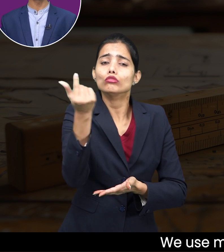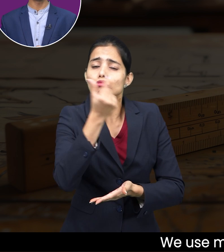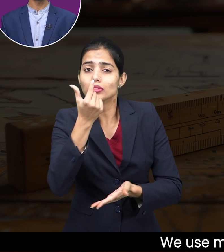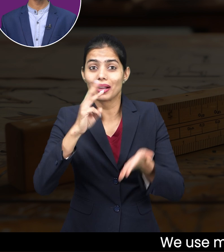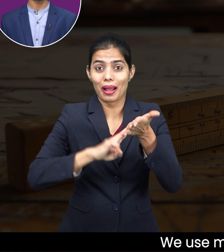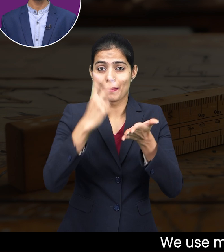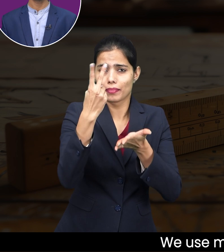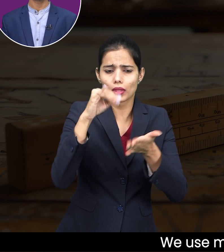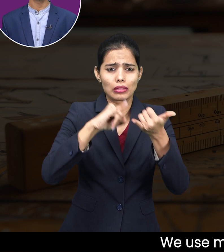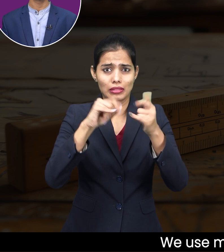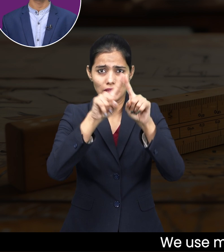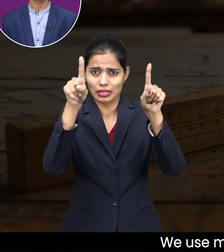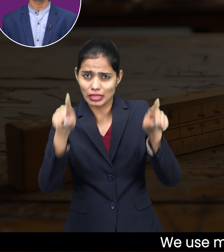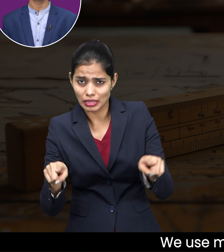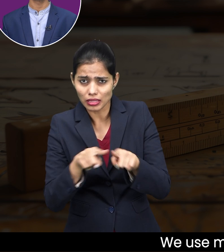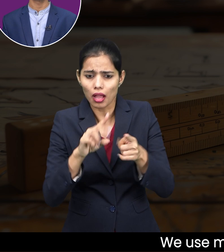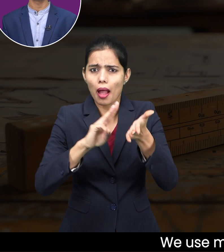We use meter square,